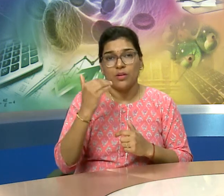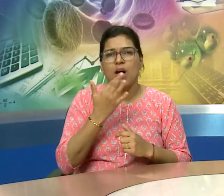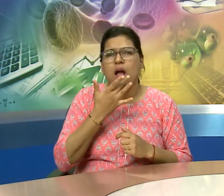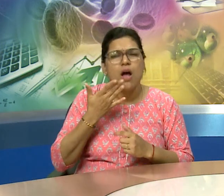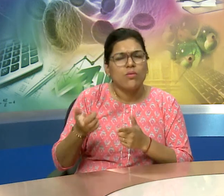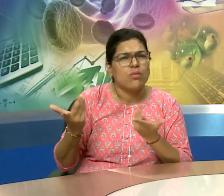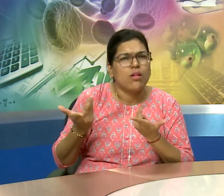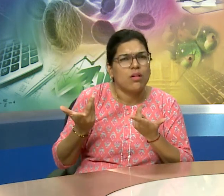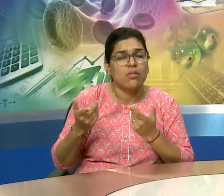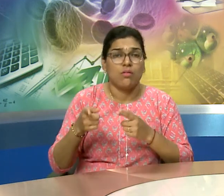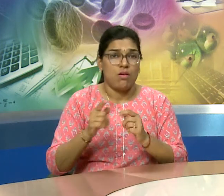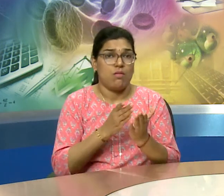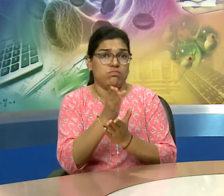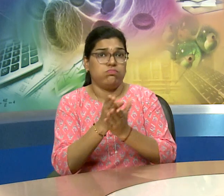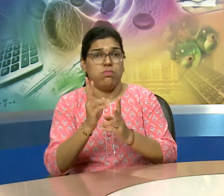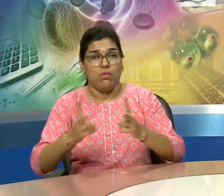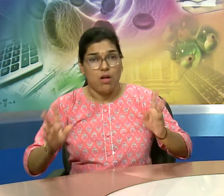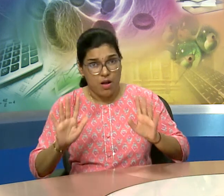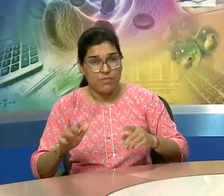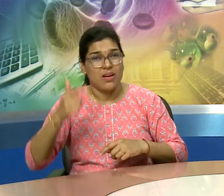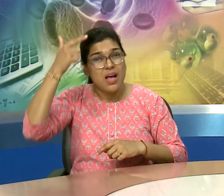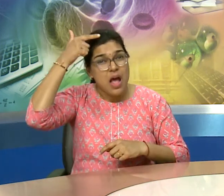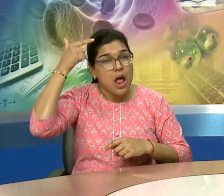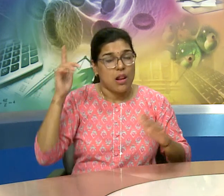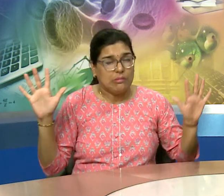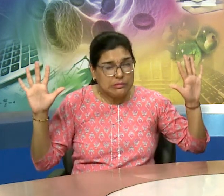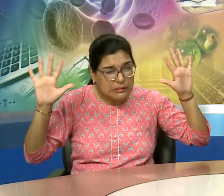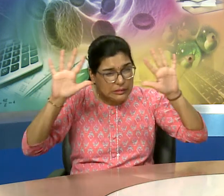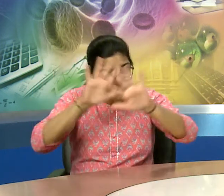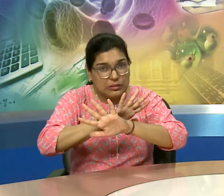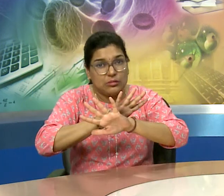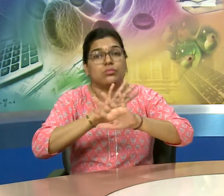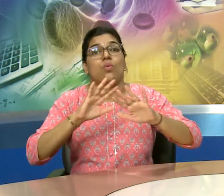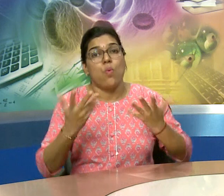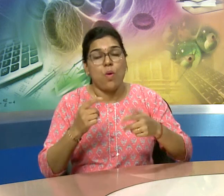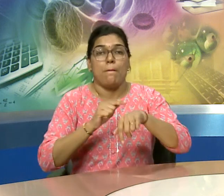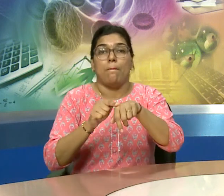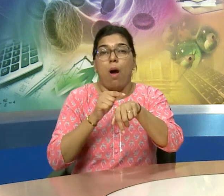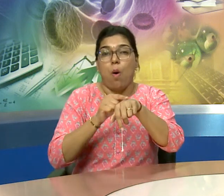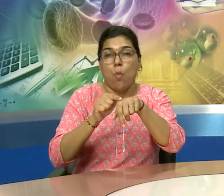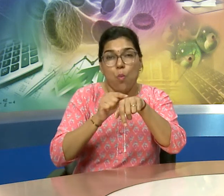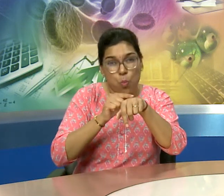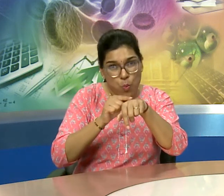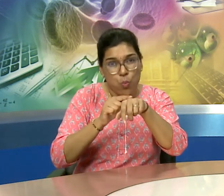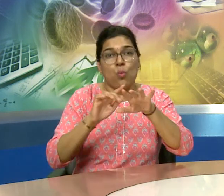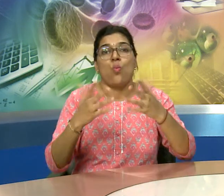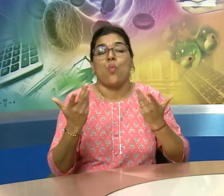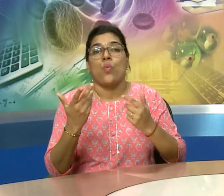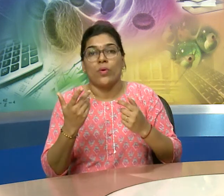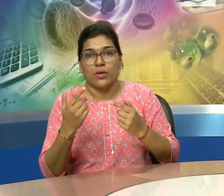Because of 8 pairs of legs, they can move very fast. And also the color of the scorpion is